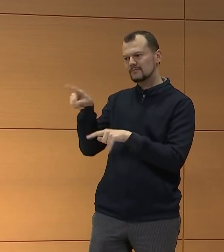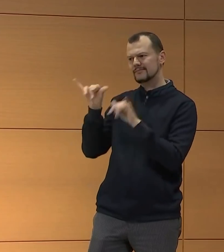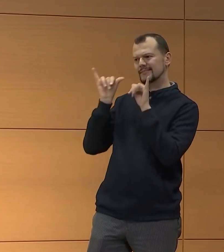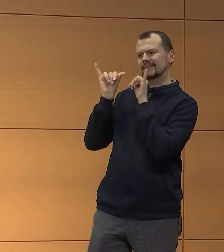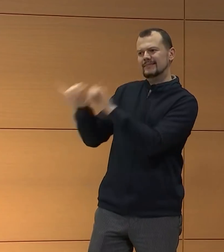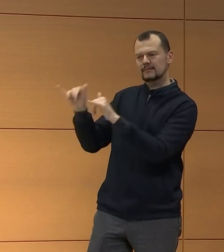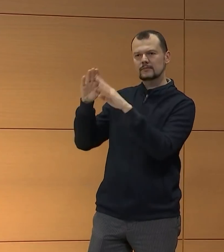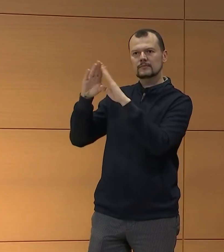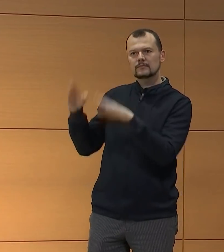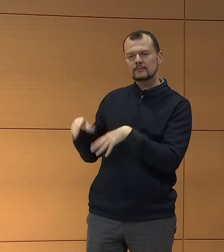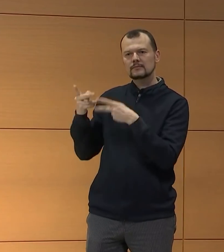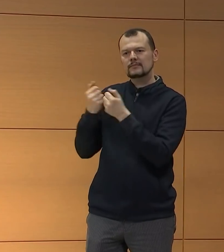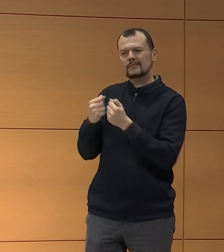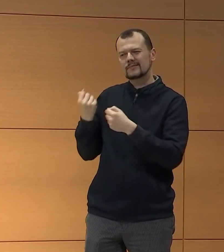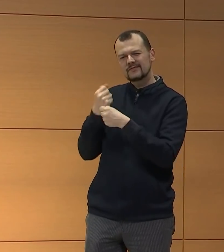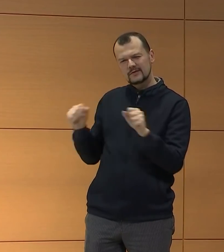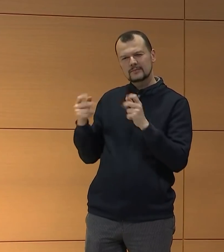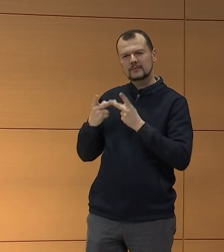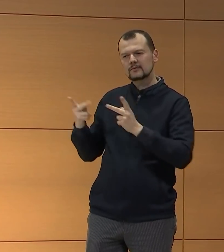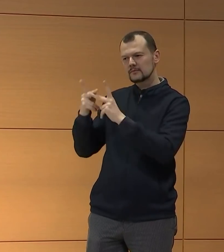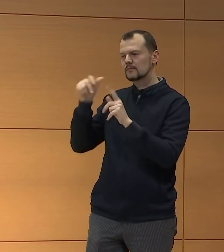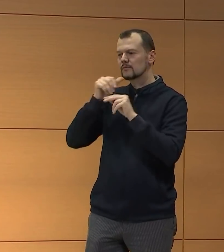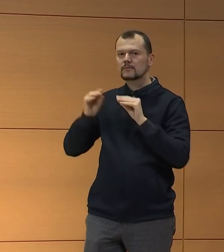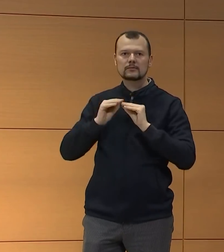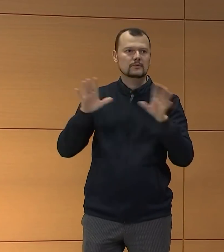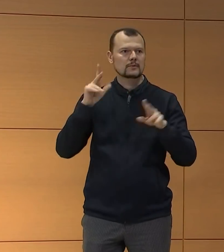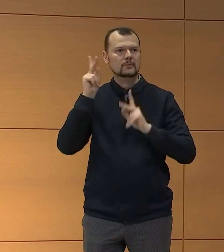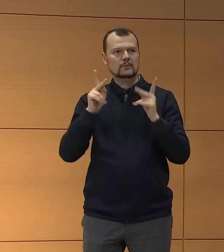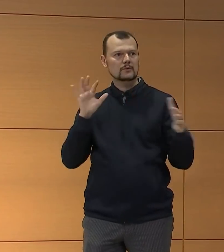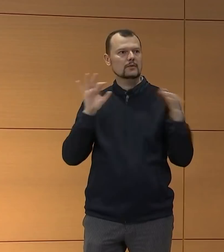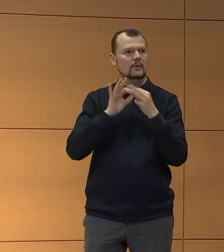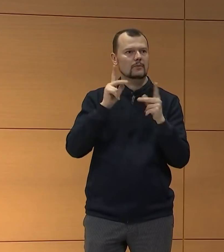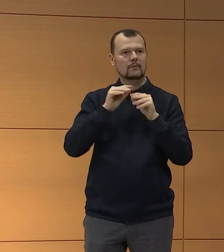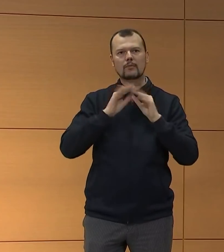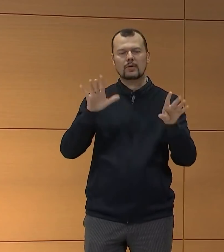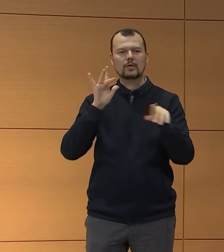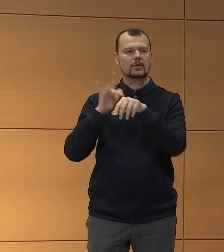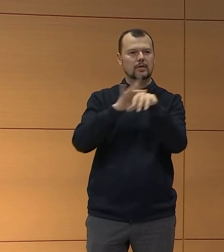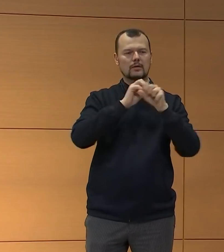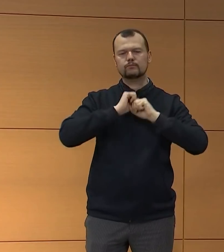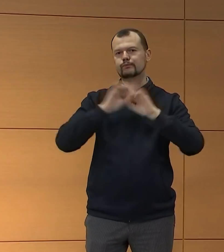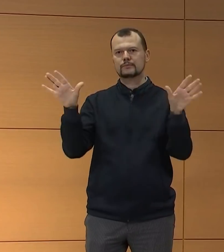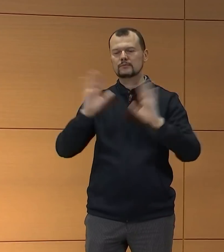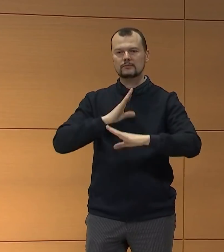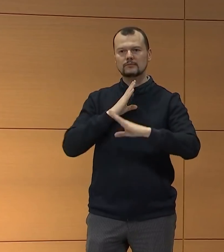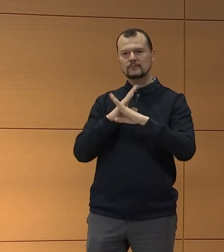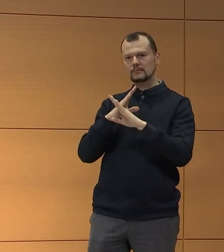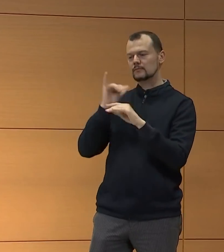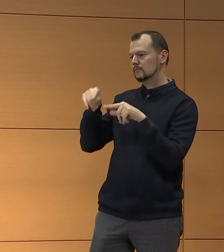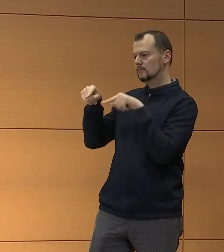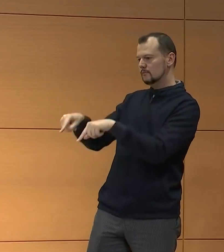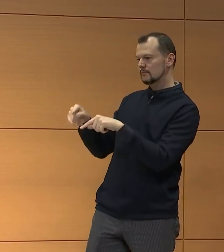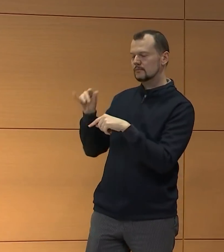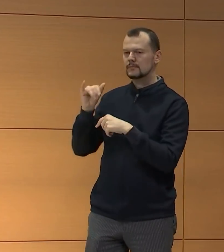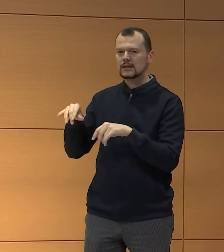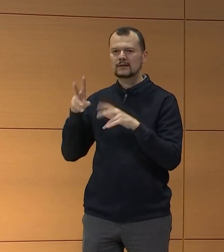second case is also a close contact of the same presumptive positive case from North